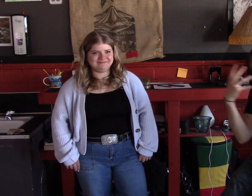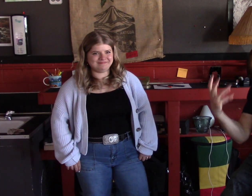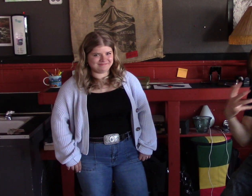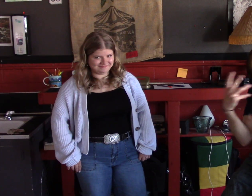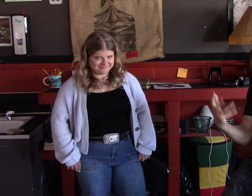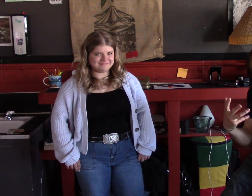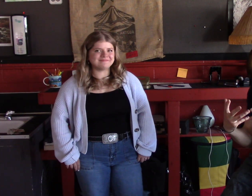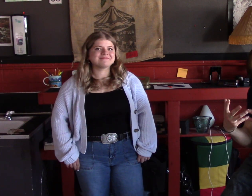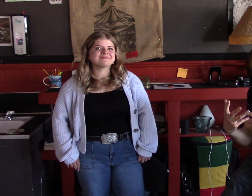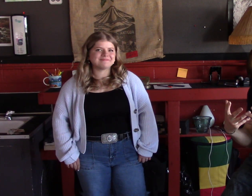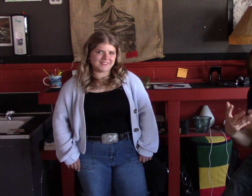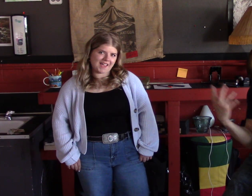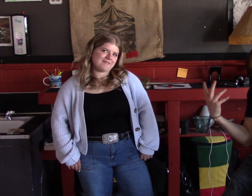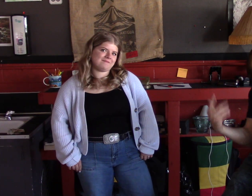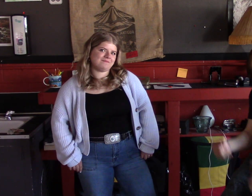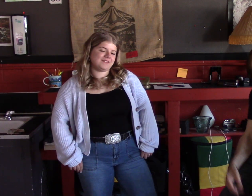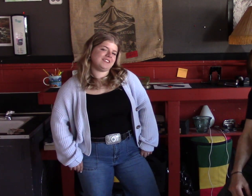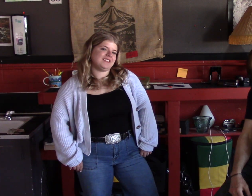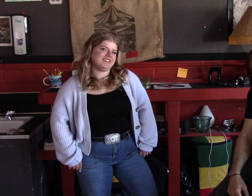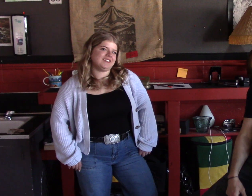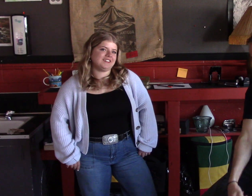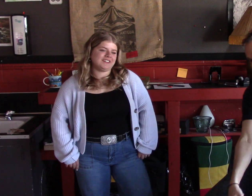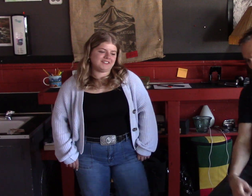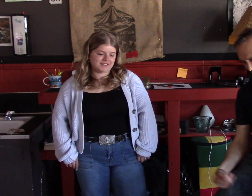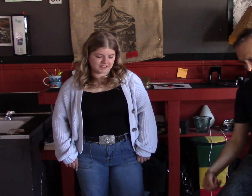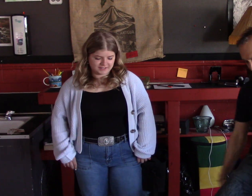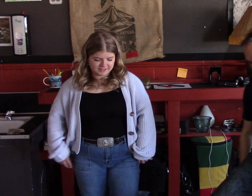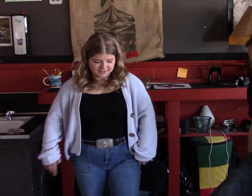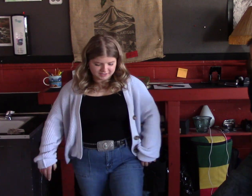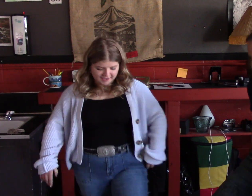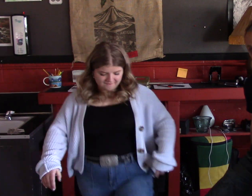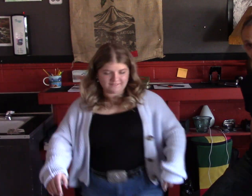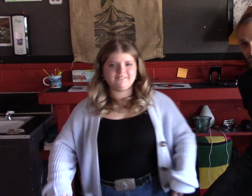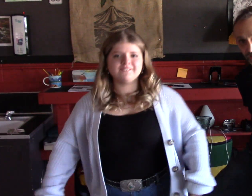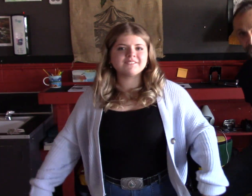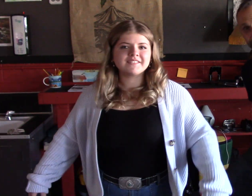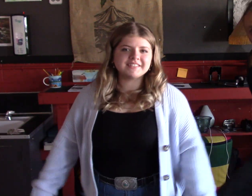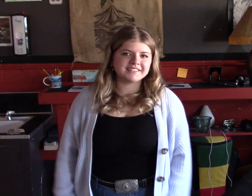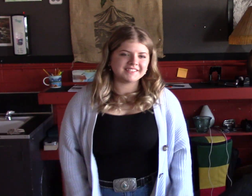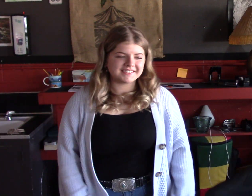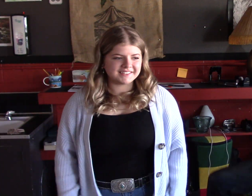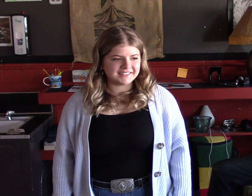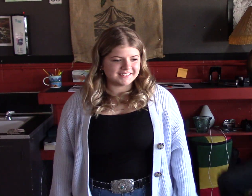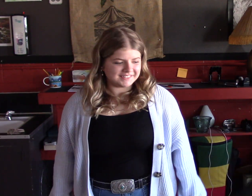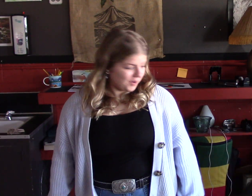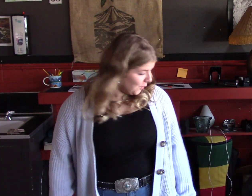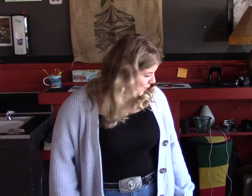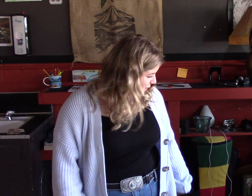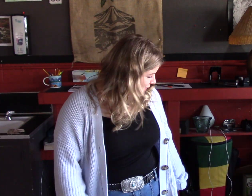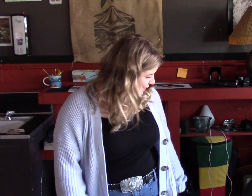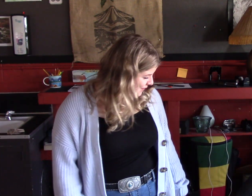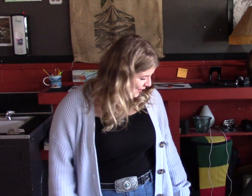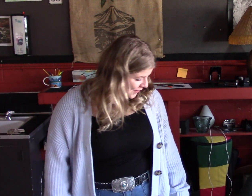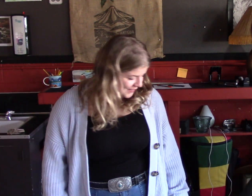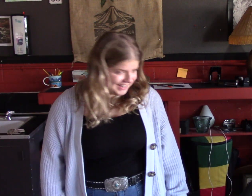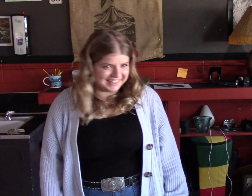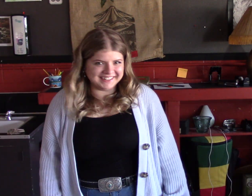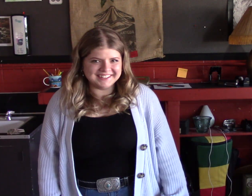facial expressions. It's actually super fun. Can I have you slide up? Yeah. And I'm going to... Oh no, don't fall over. Okay, we're all